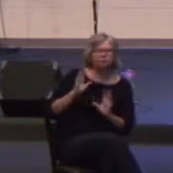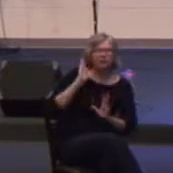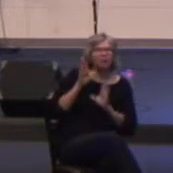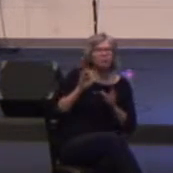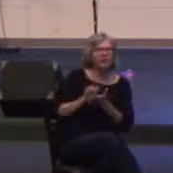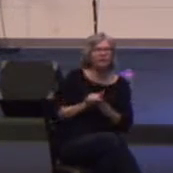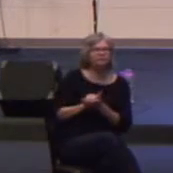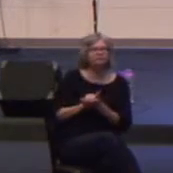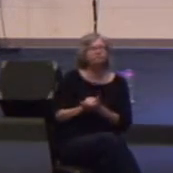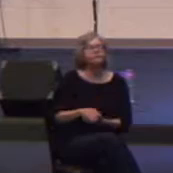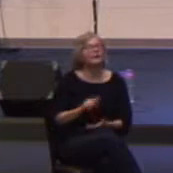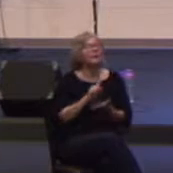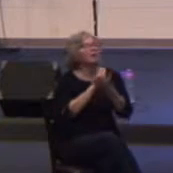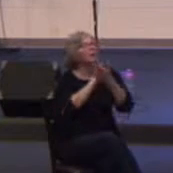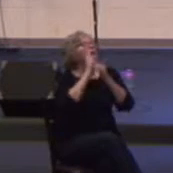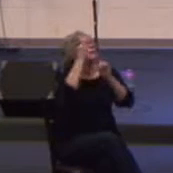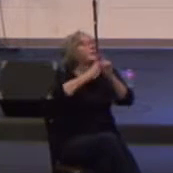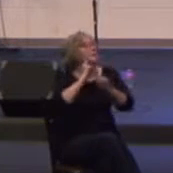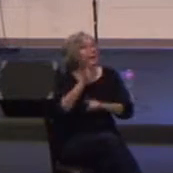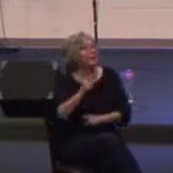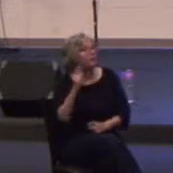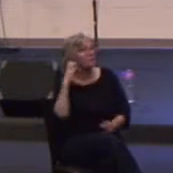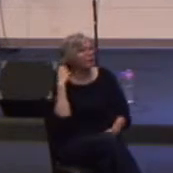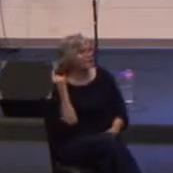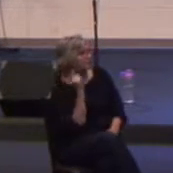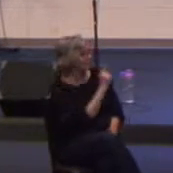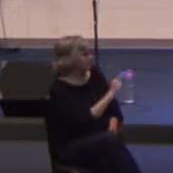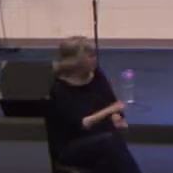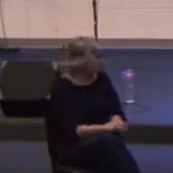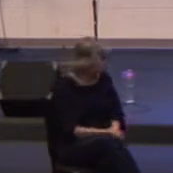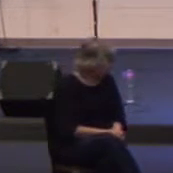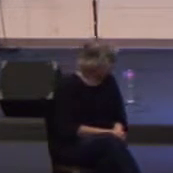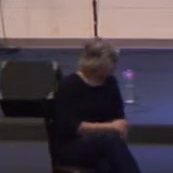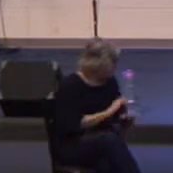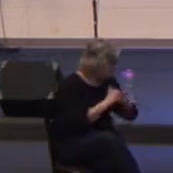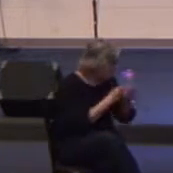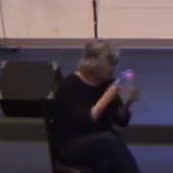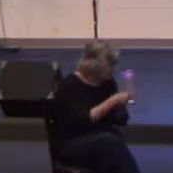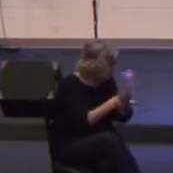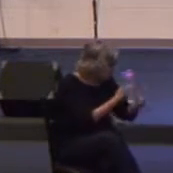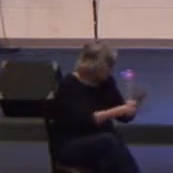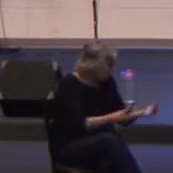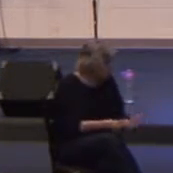going on with the plan? How's the project going? Oh, well, don't worry, boss. I'm super committed.